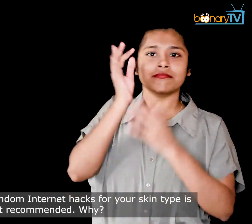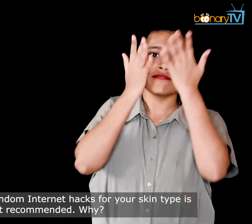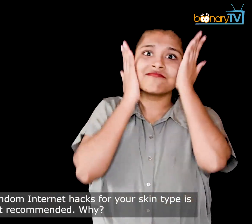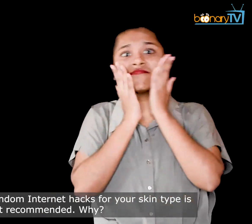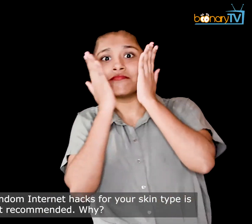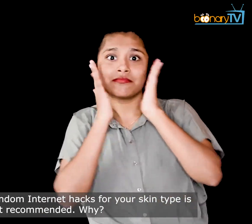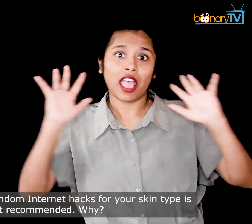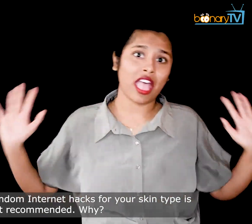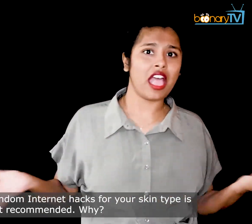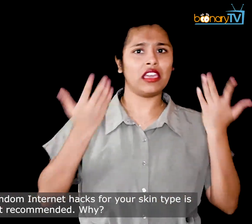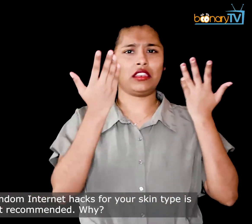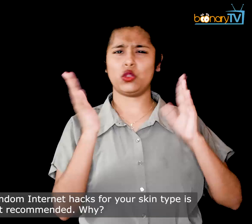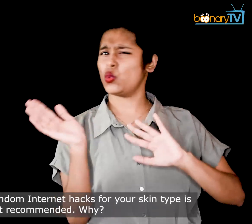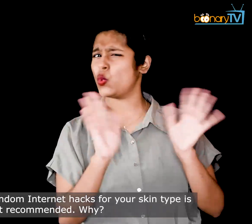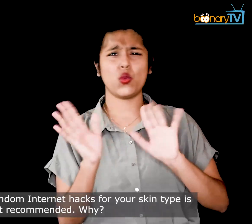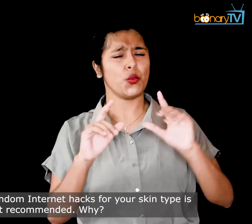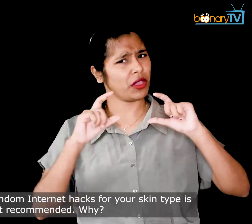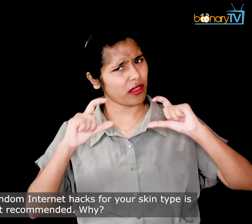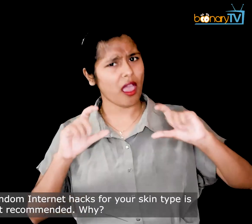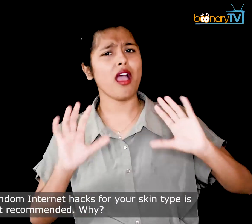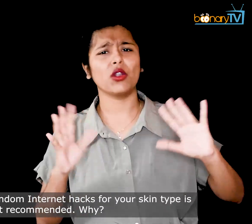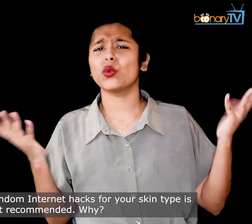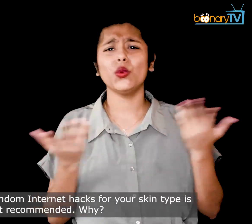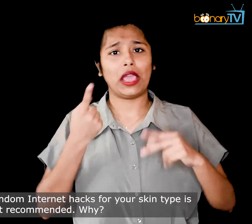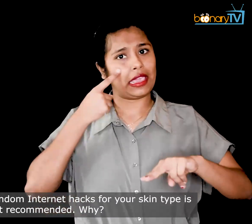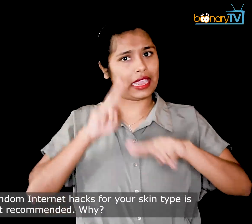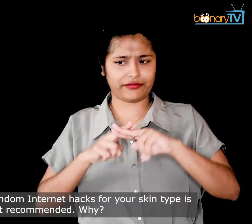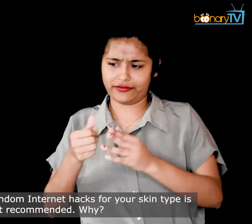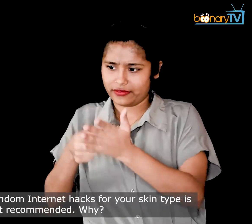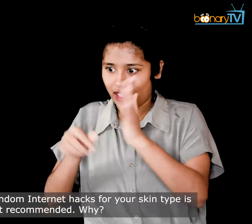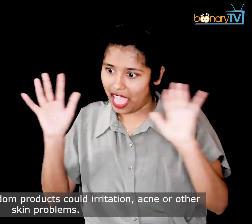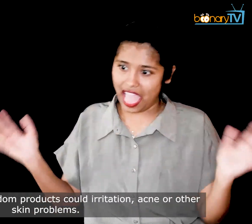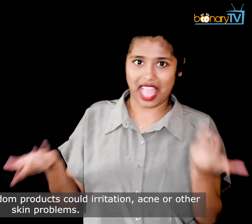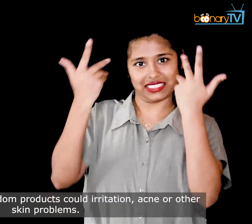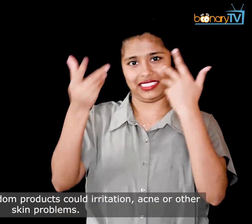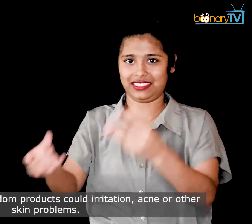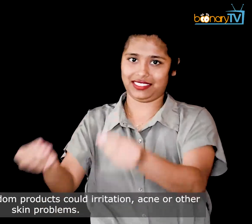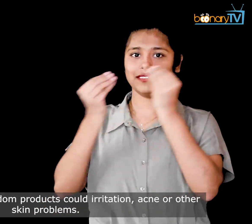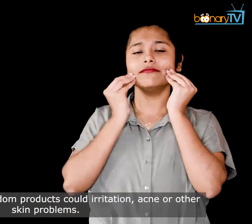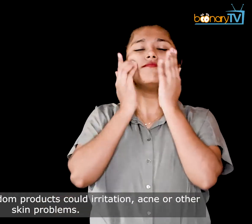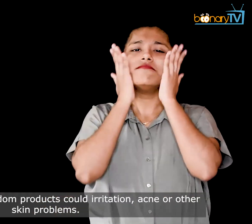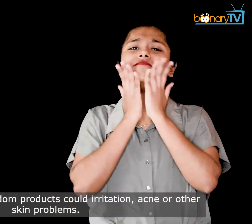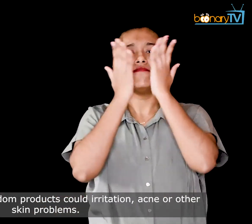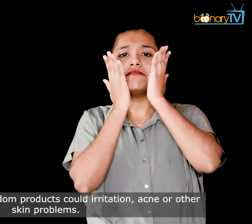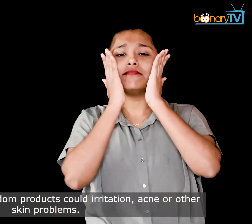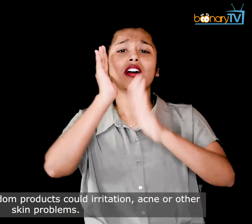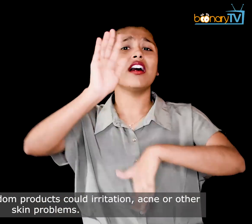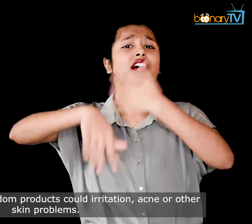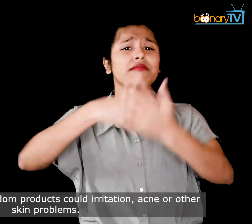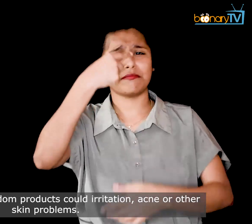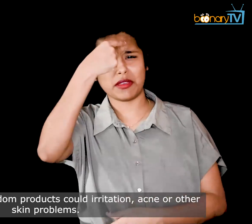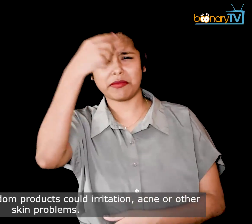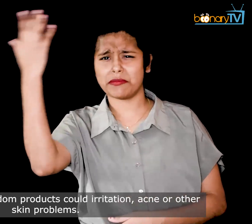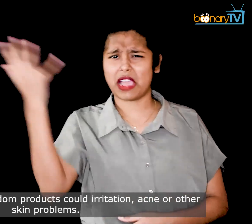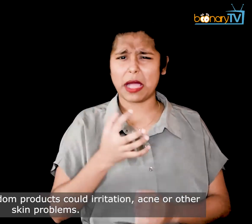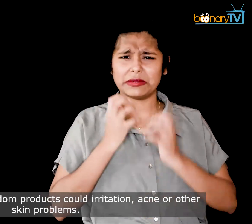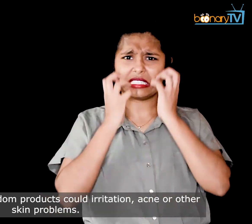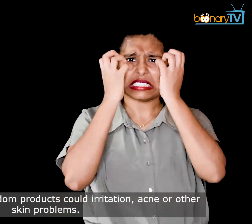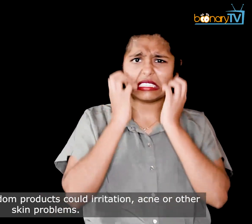skin type is not recommended. Why? Because using any random products could cause